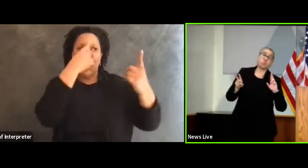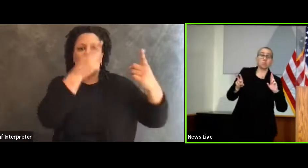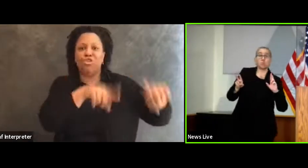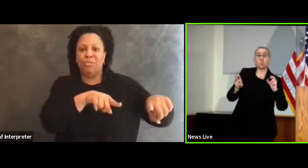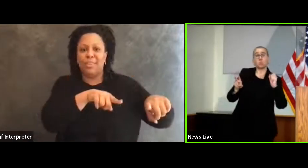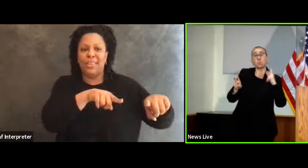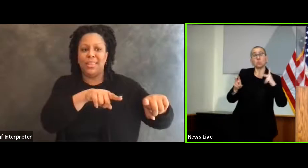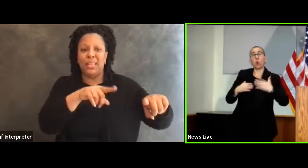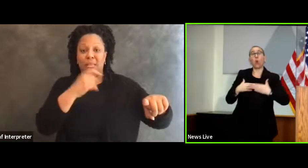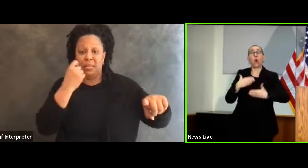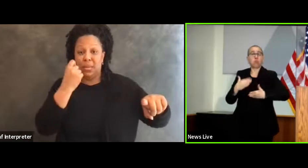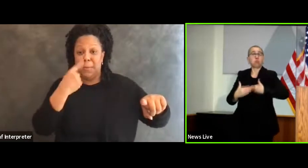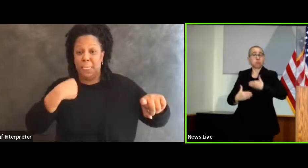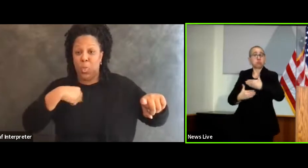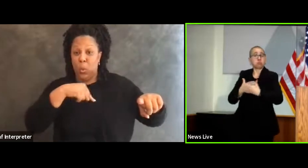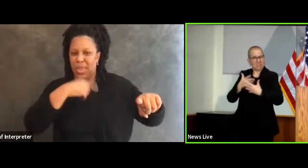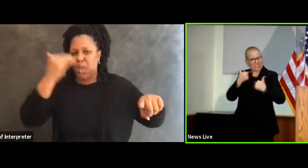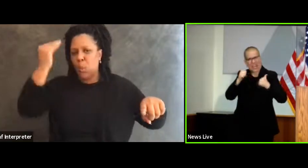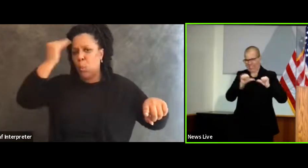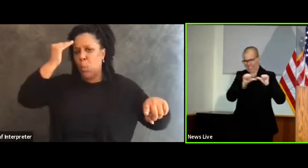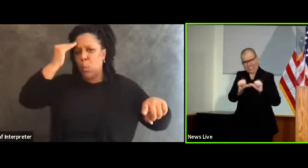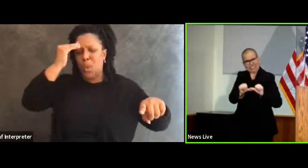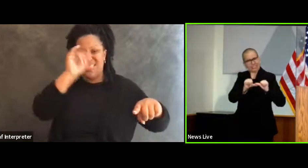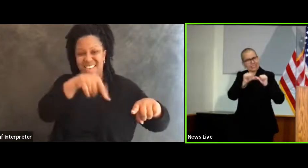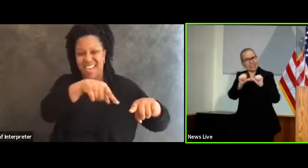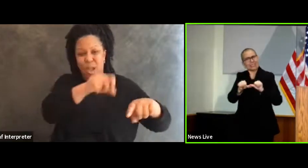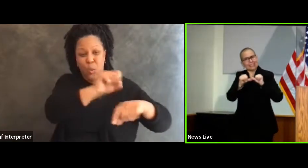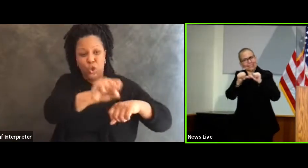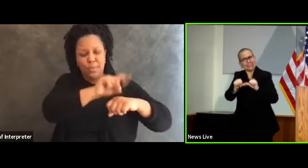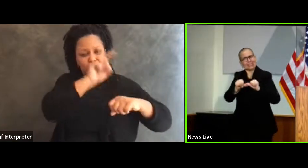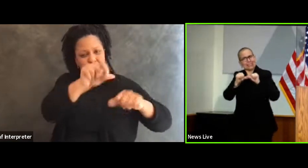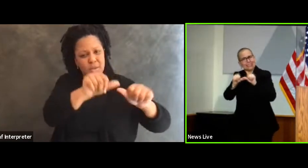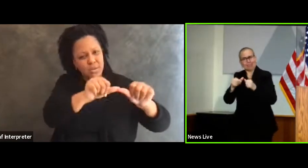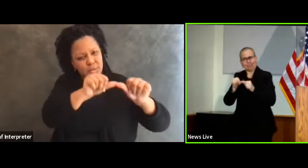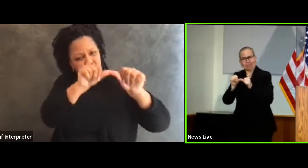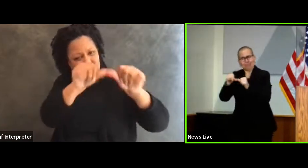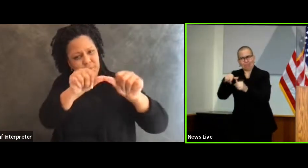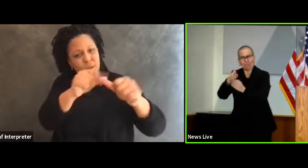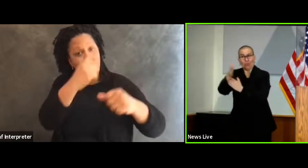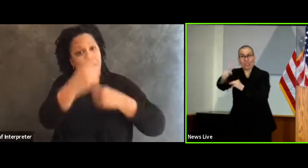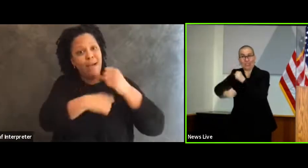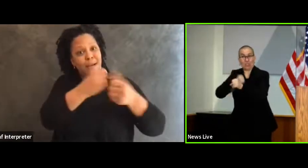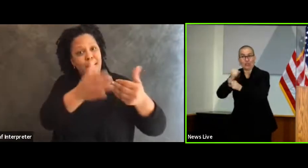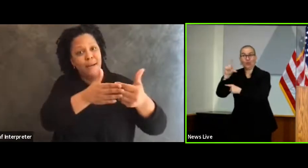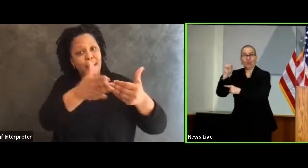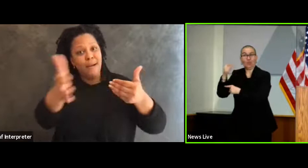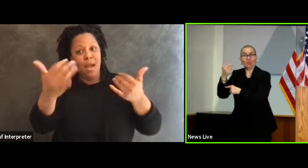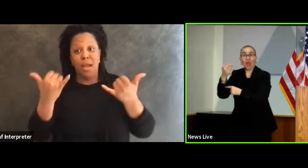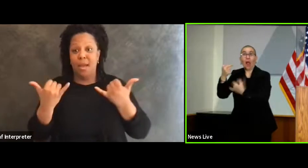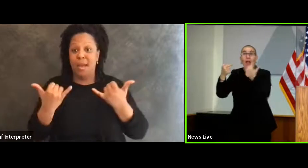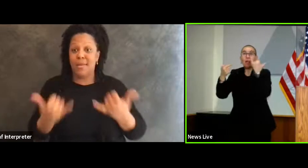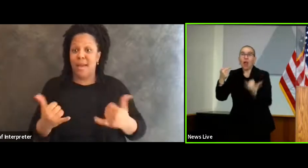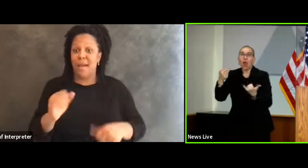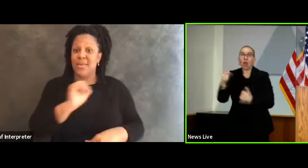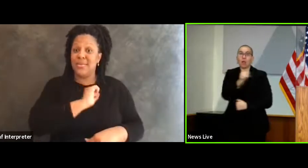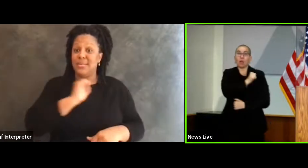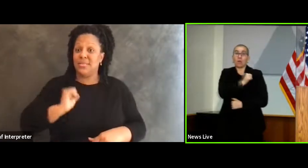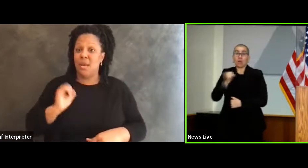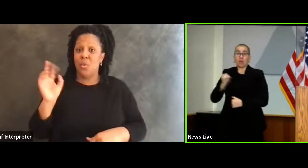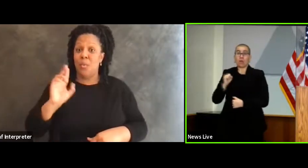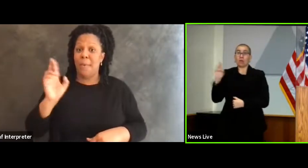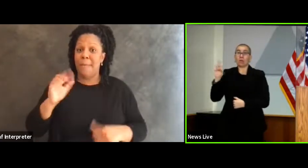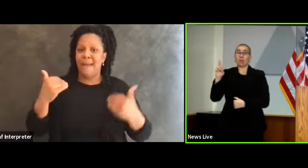in the 2021 session. As of today, Senate Republicans have held 0 hearings on police